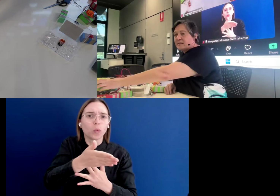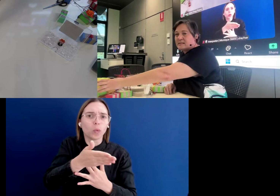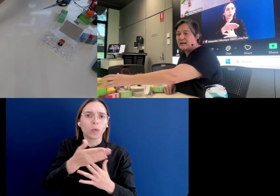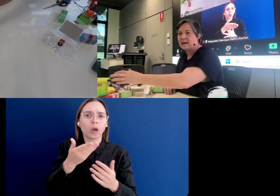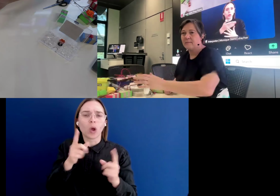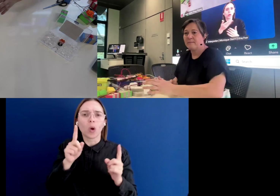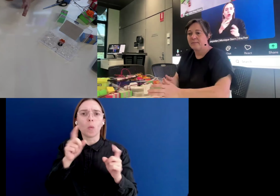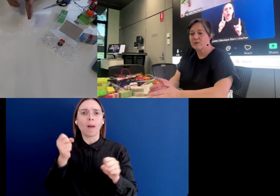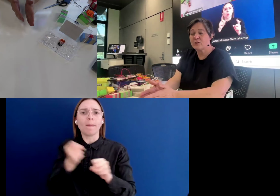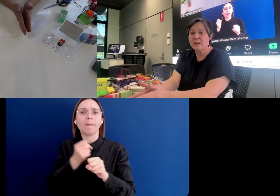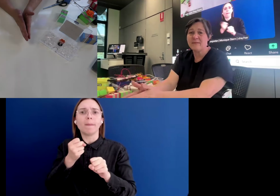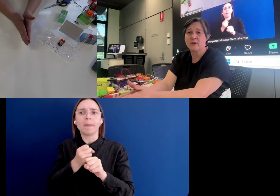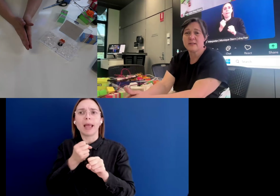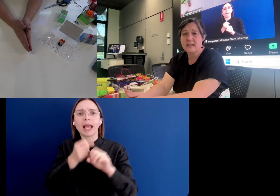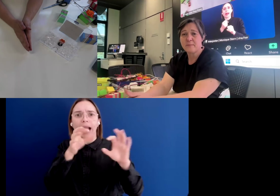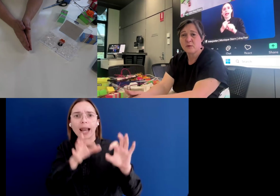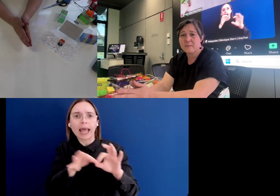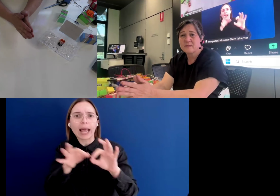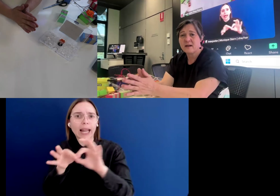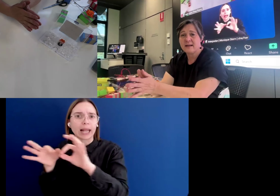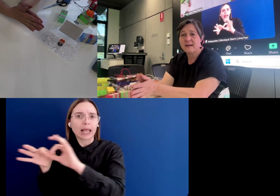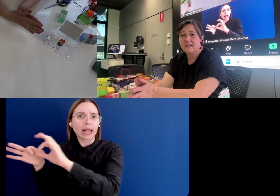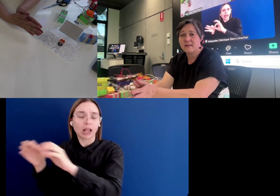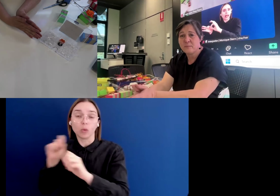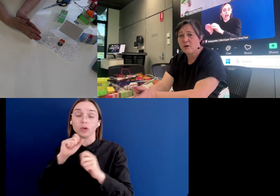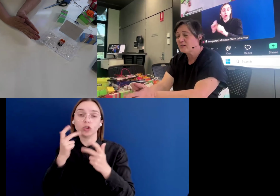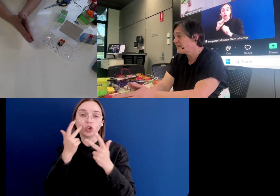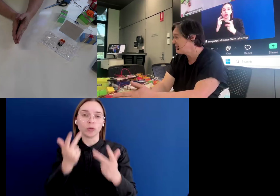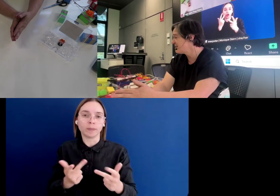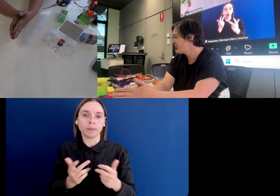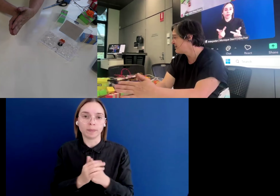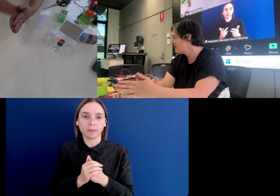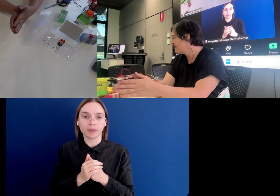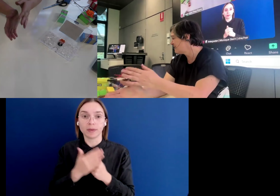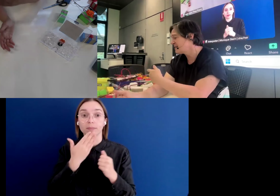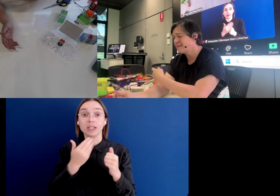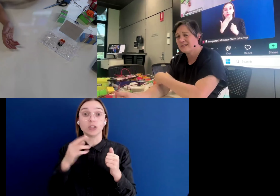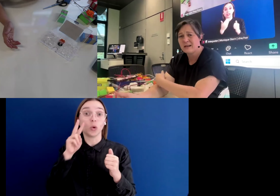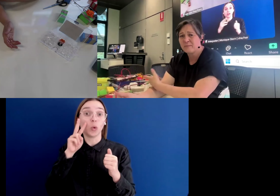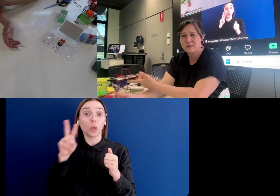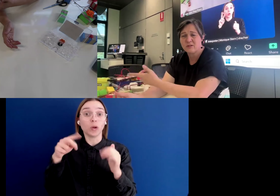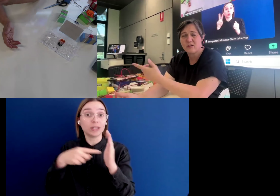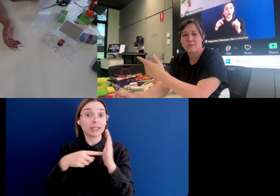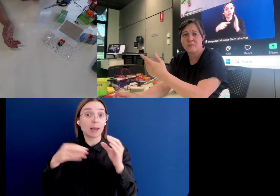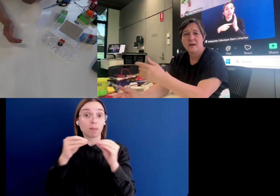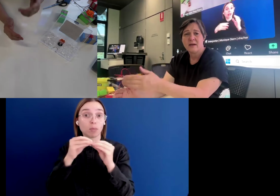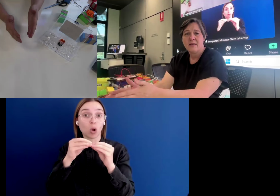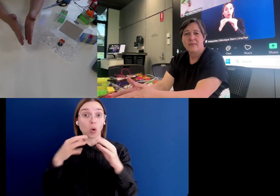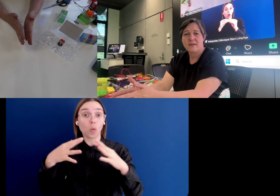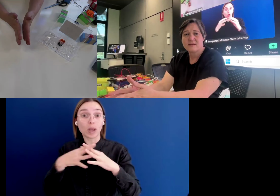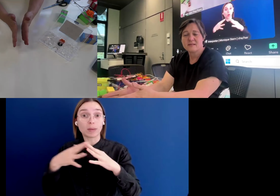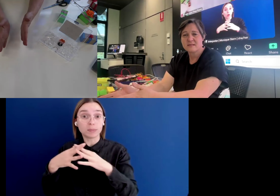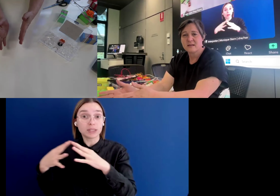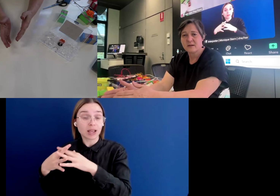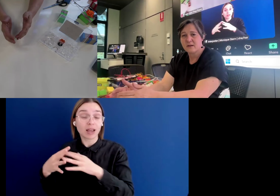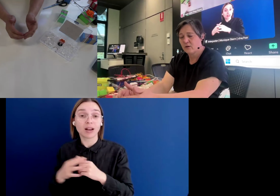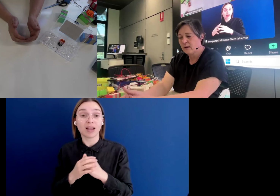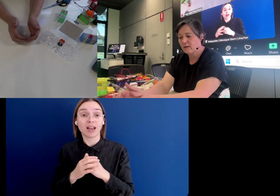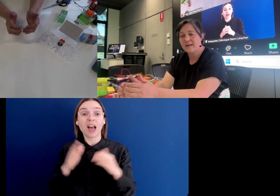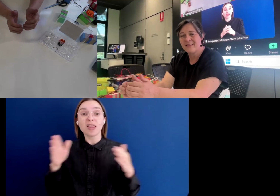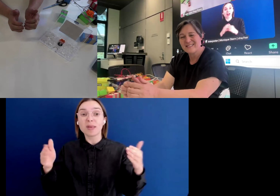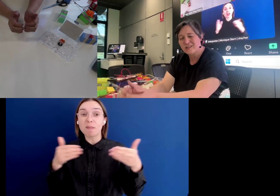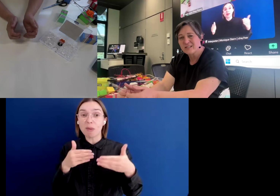So there's, do have a look at the TapeBlock website. The box has the address on it, tapeblock.com. There's